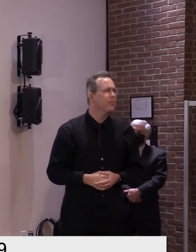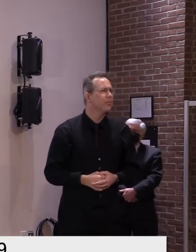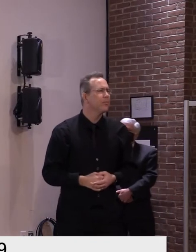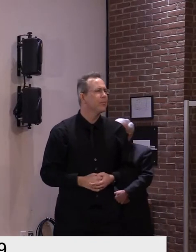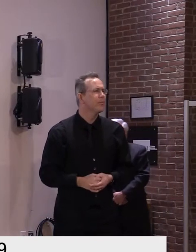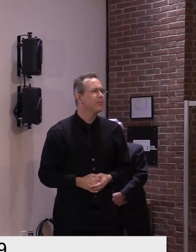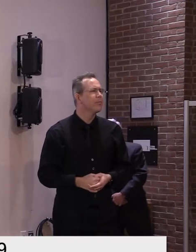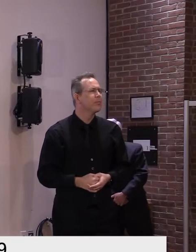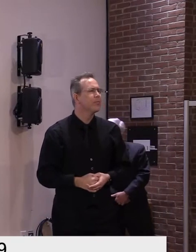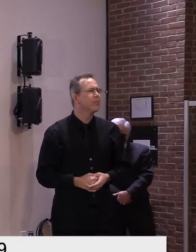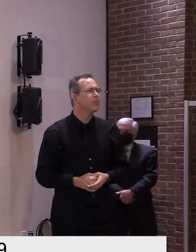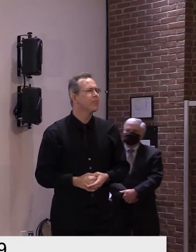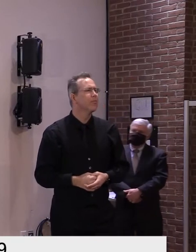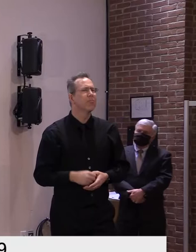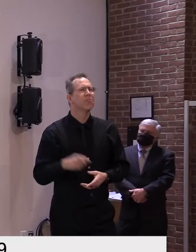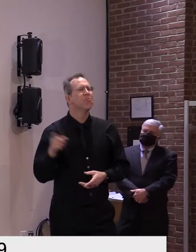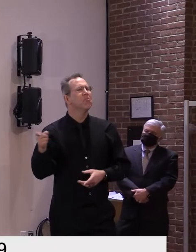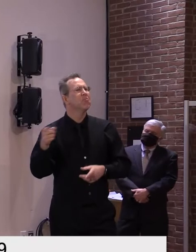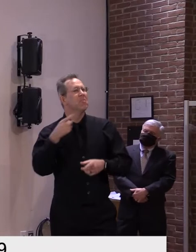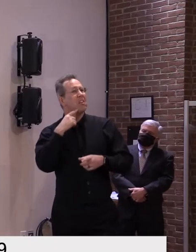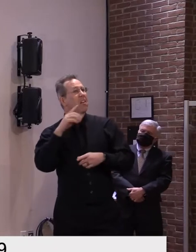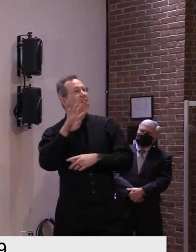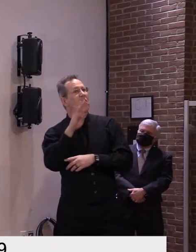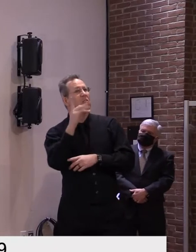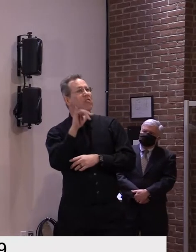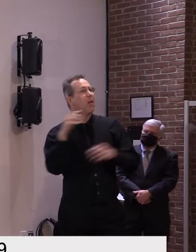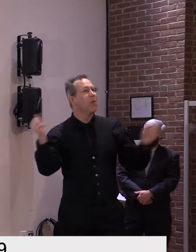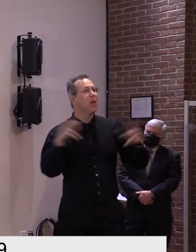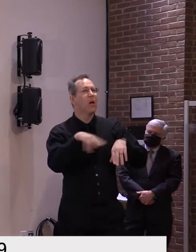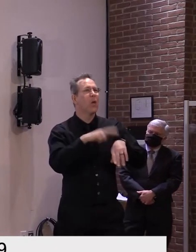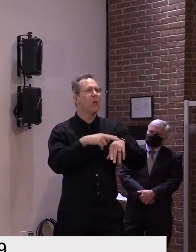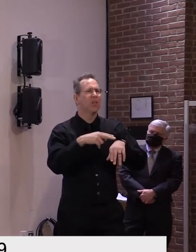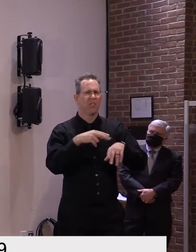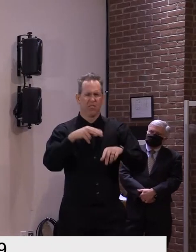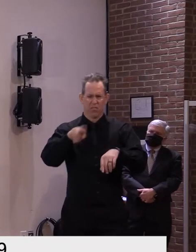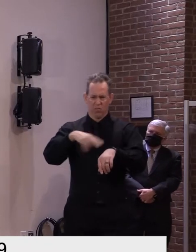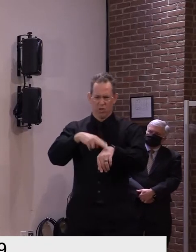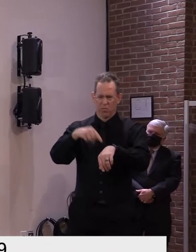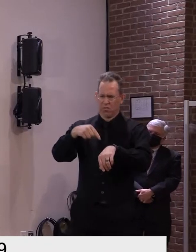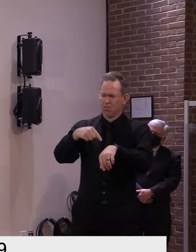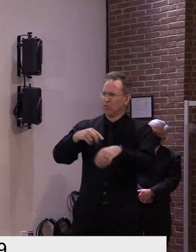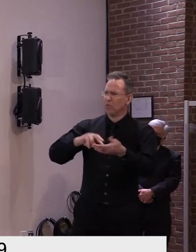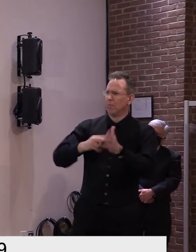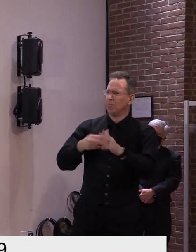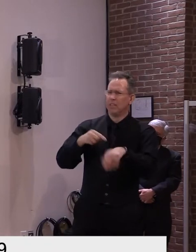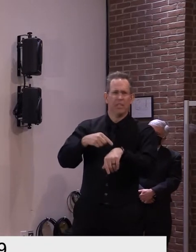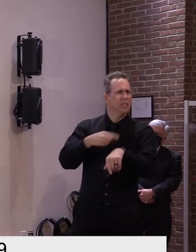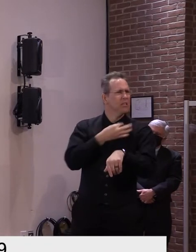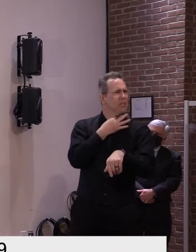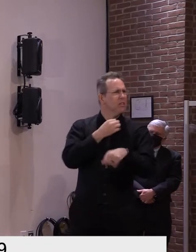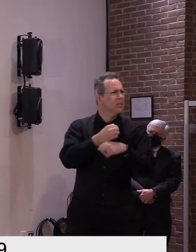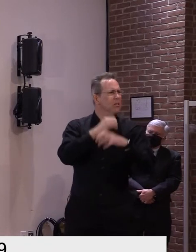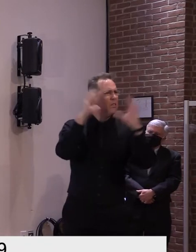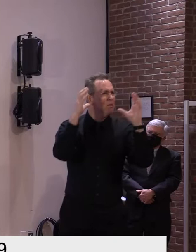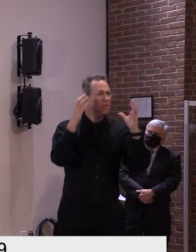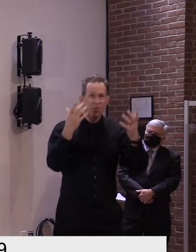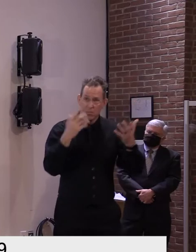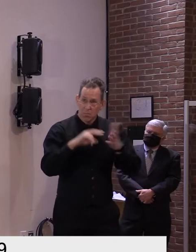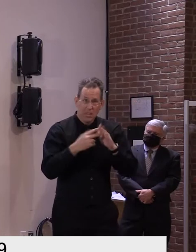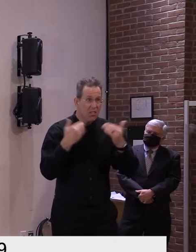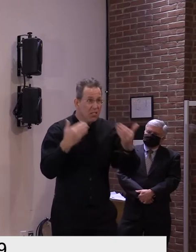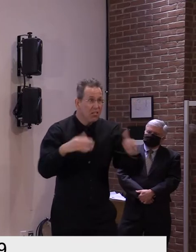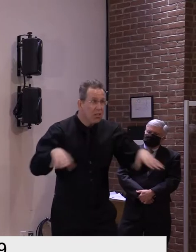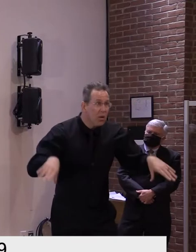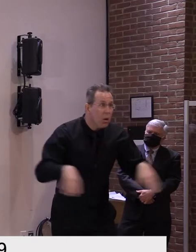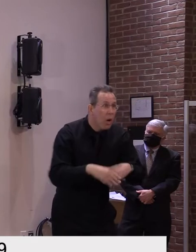on businesses, large gatherings like weddings being allowed again, no masks, no travel restrictions? Basically, kind of describe what society looks like in your